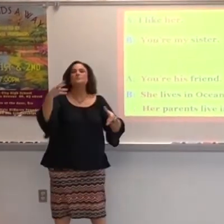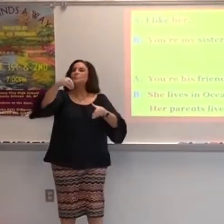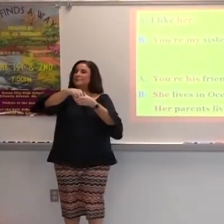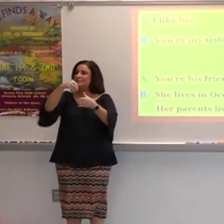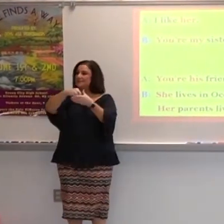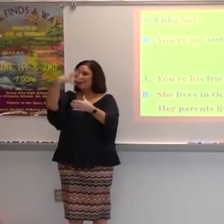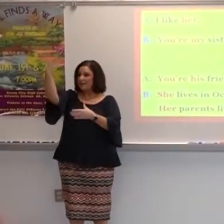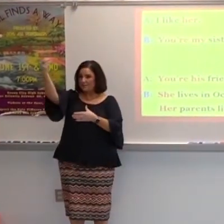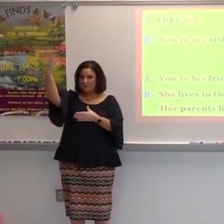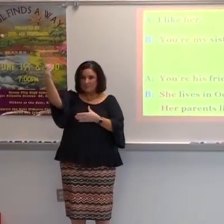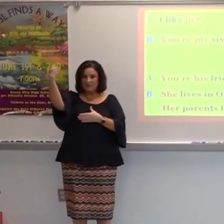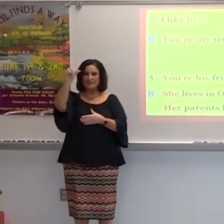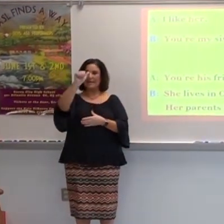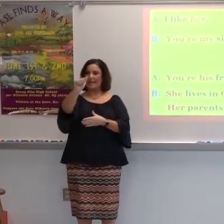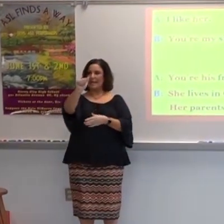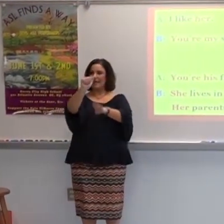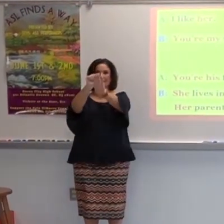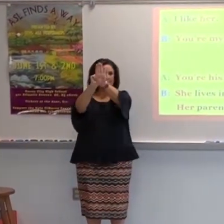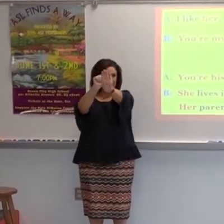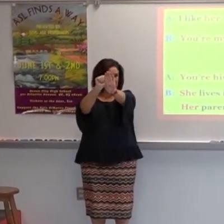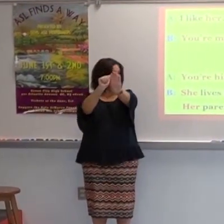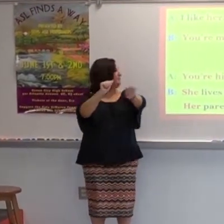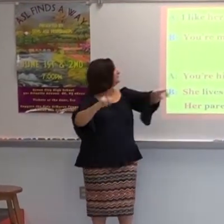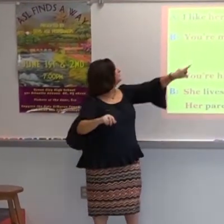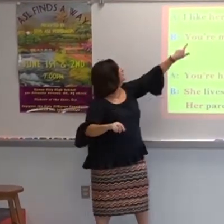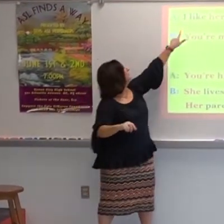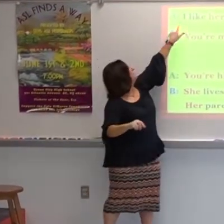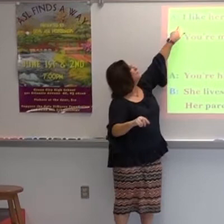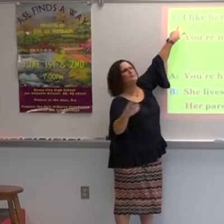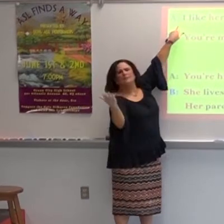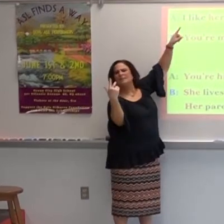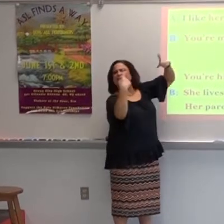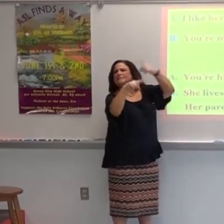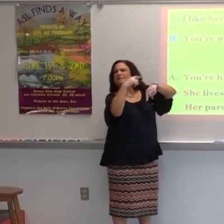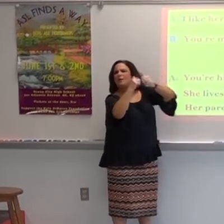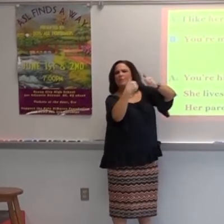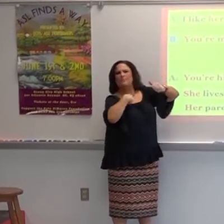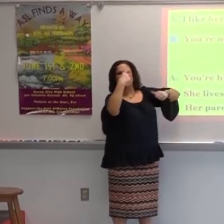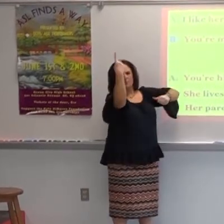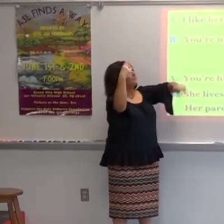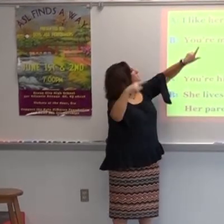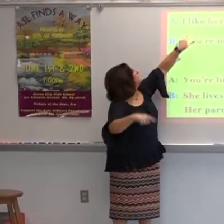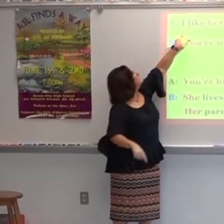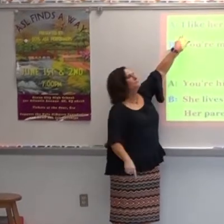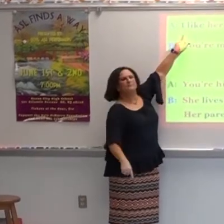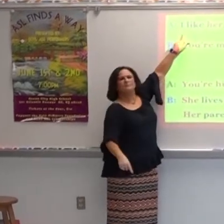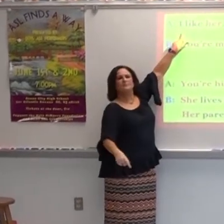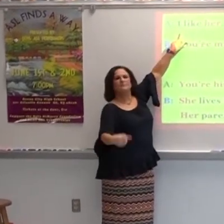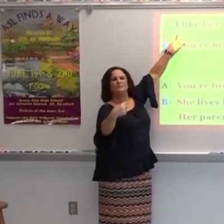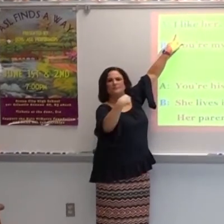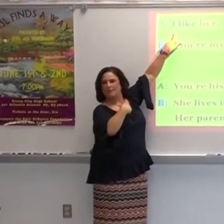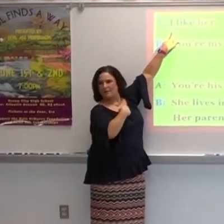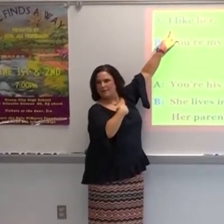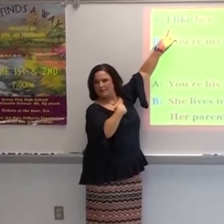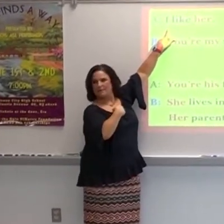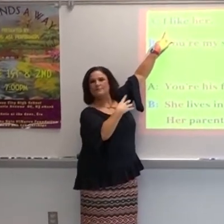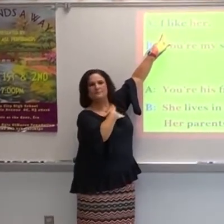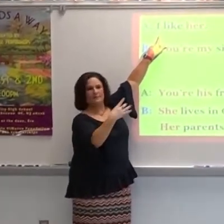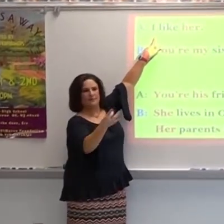So now we're going to try a little review. We're going to do our inside-outside drill. A on the outside, B on the inside. Let's do a little together first,